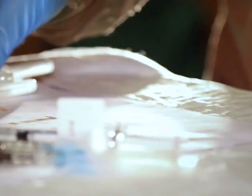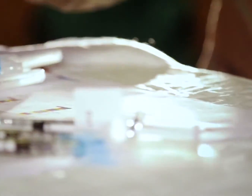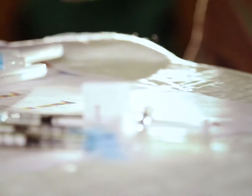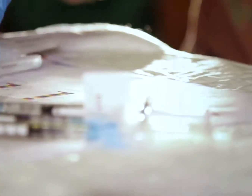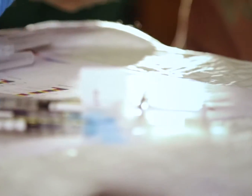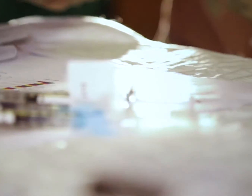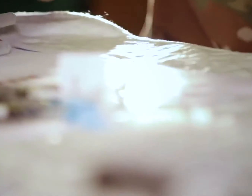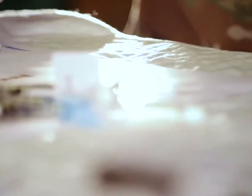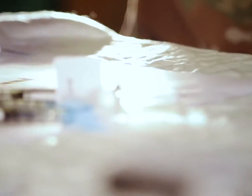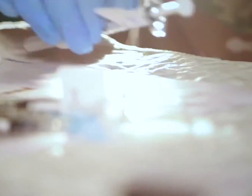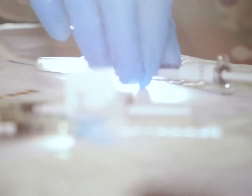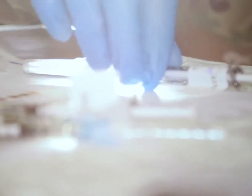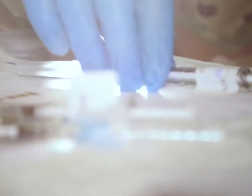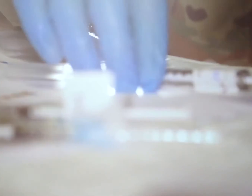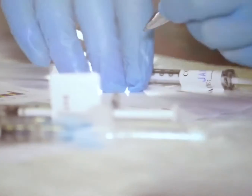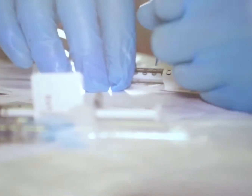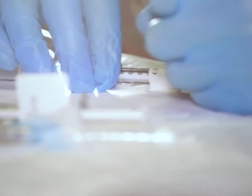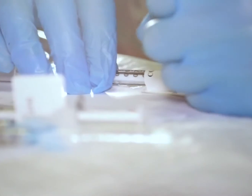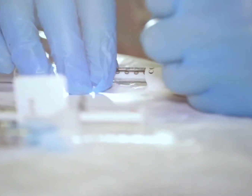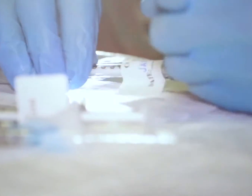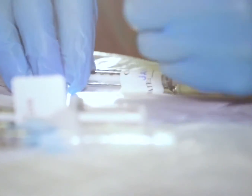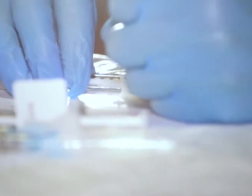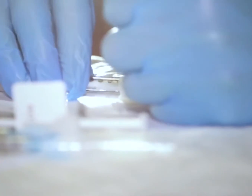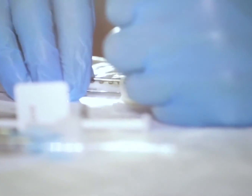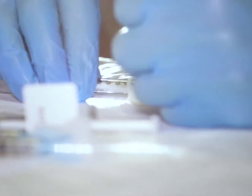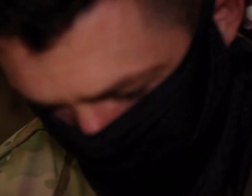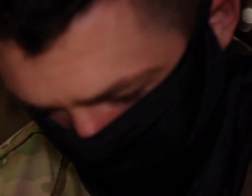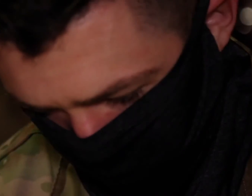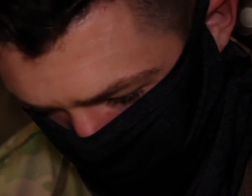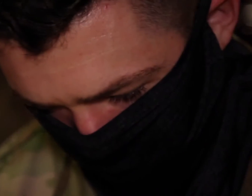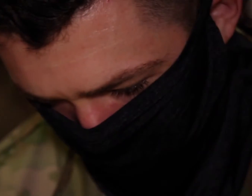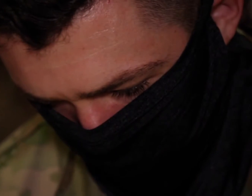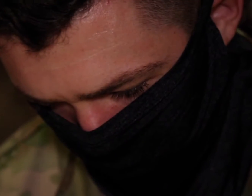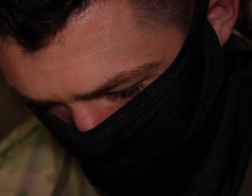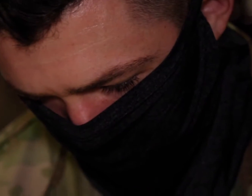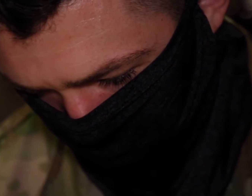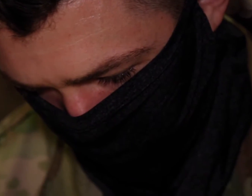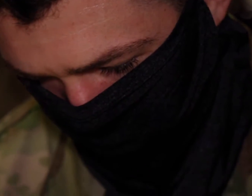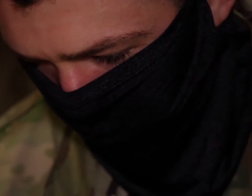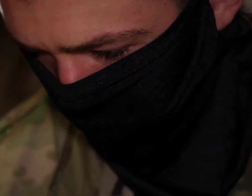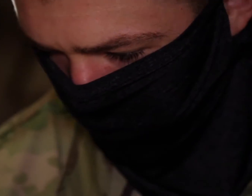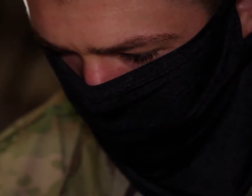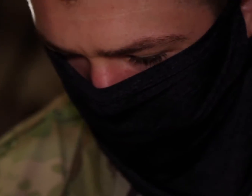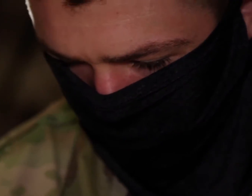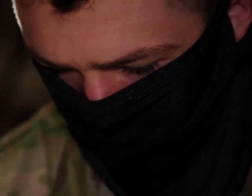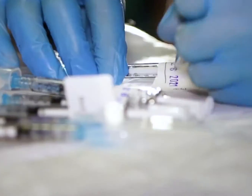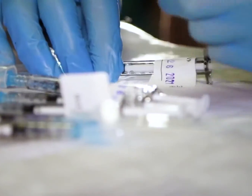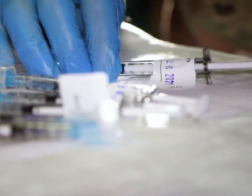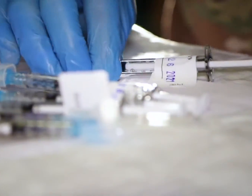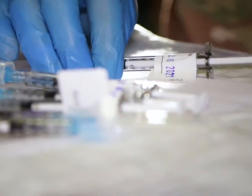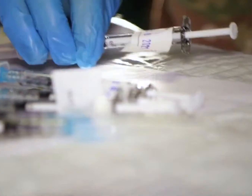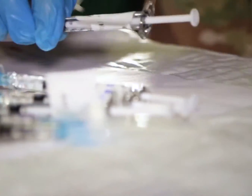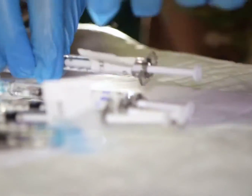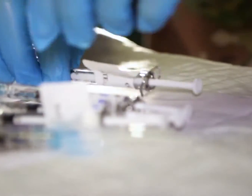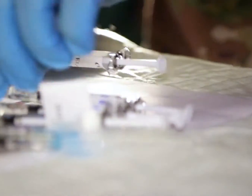one, to get the vaccine. Right now, there's two that we're using, Moderna and Pfizer. They both have